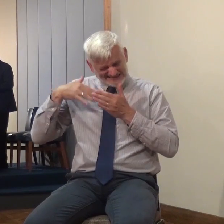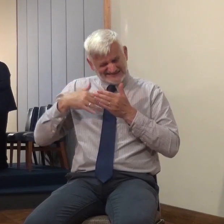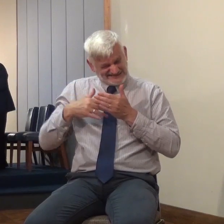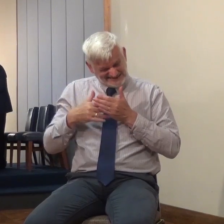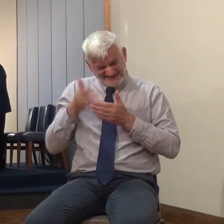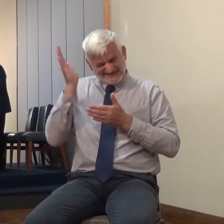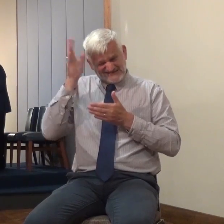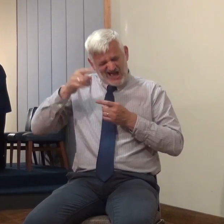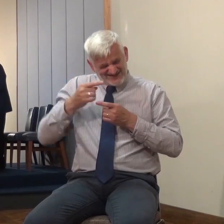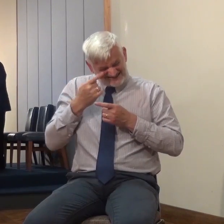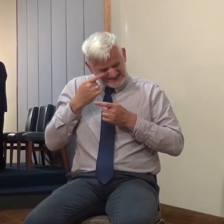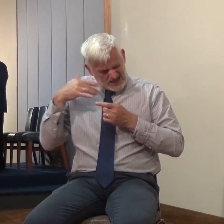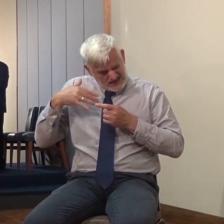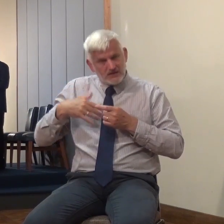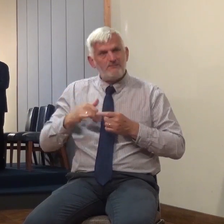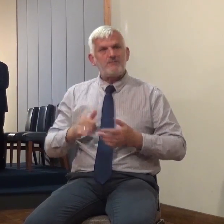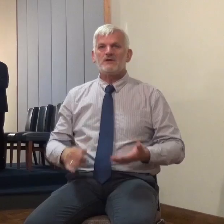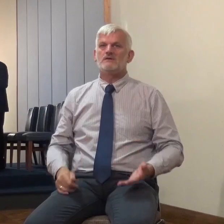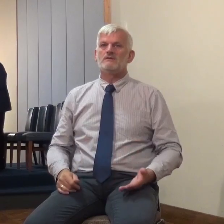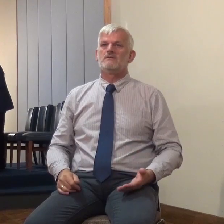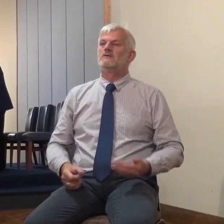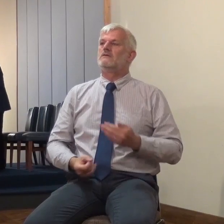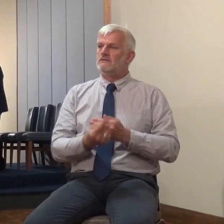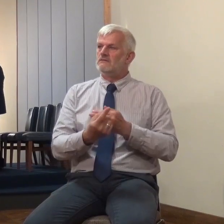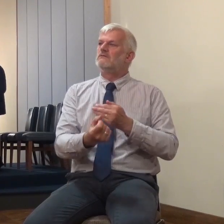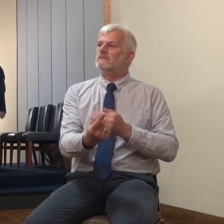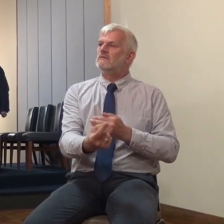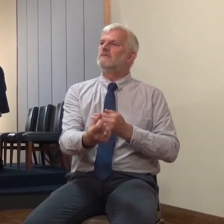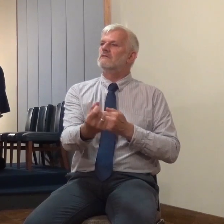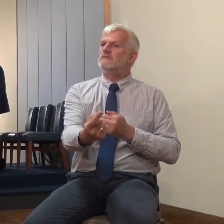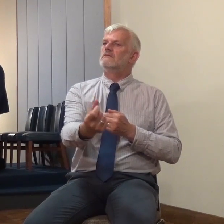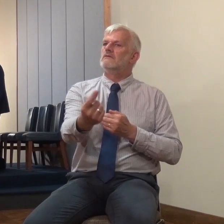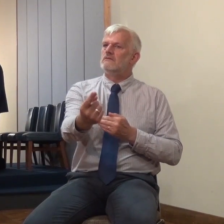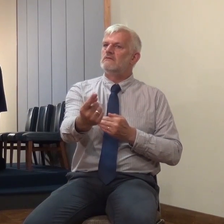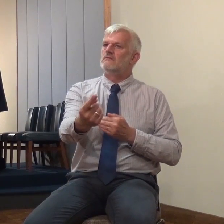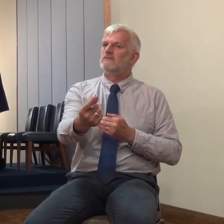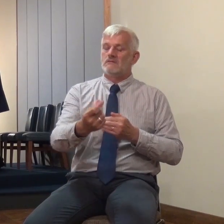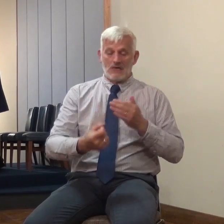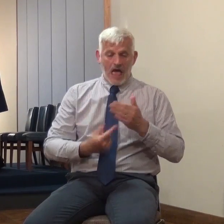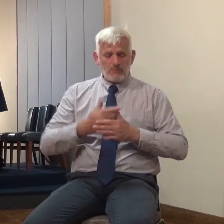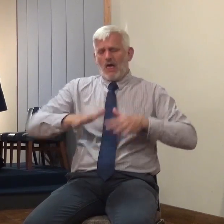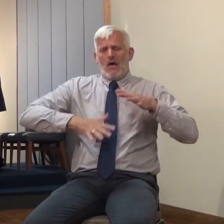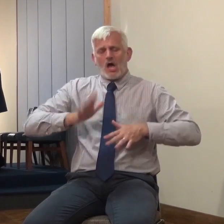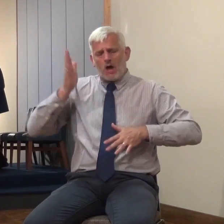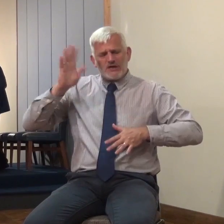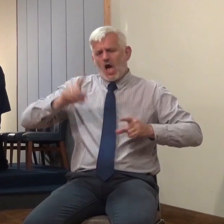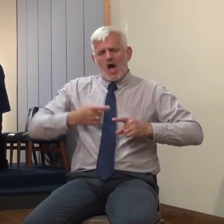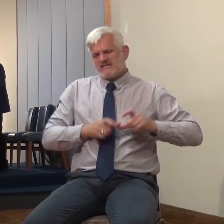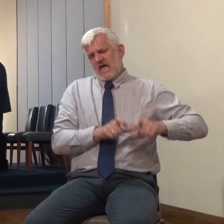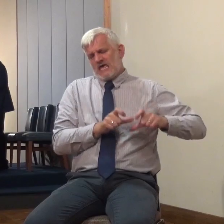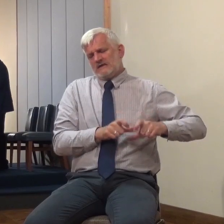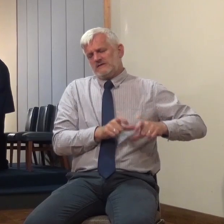in his tracks, on this occasion maybe preventing him from being able to minister at all. The